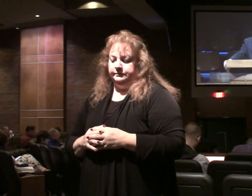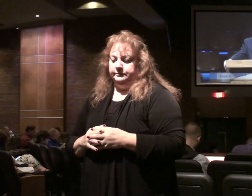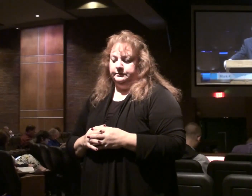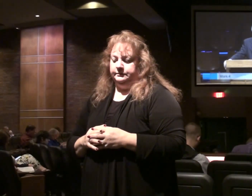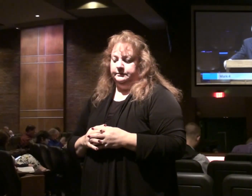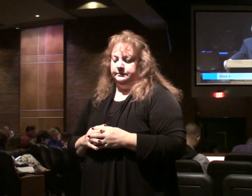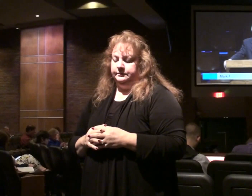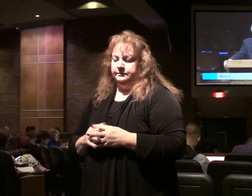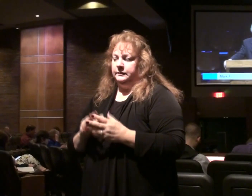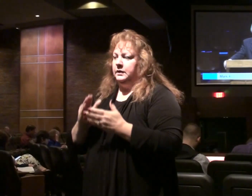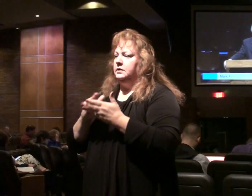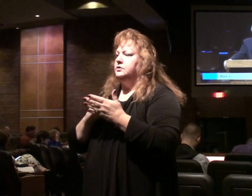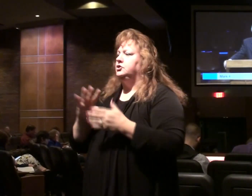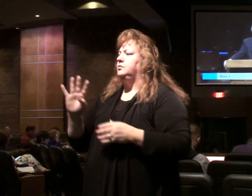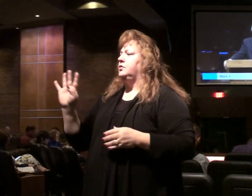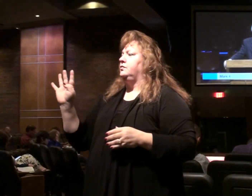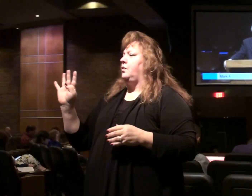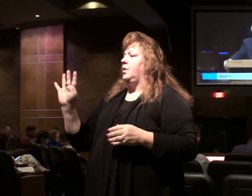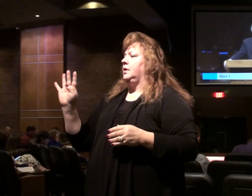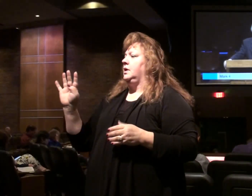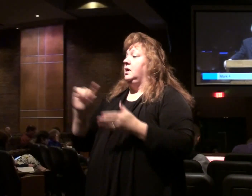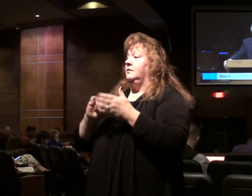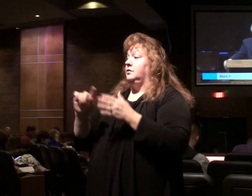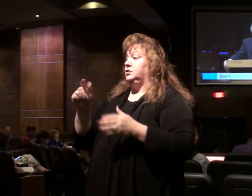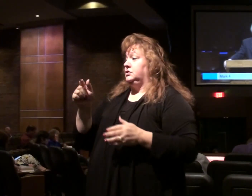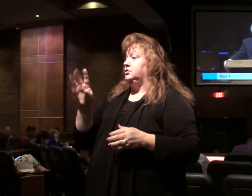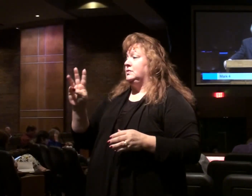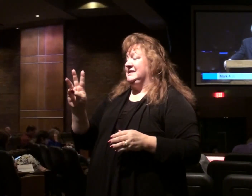what Christ says about seed. Verse 26,